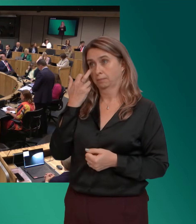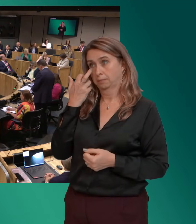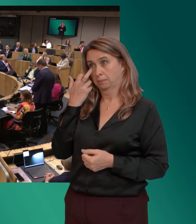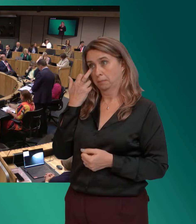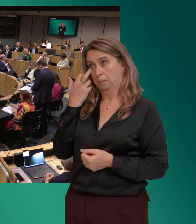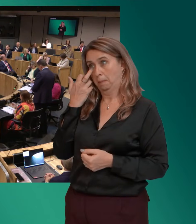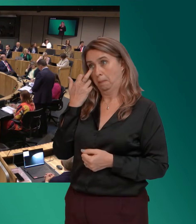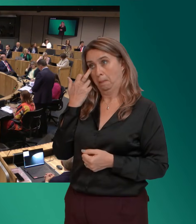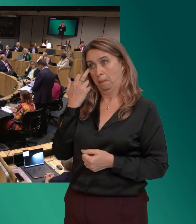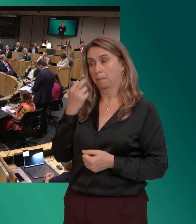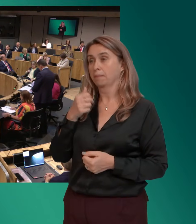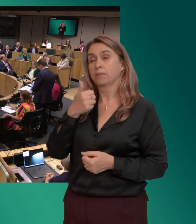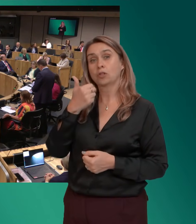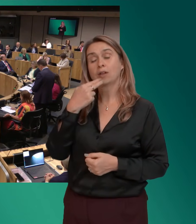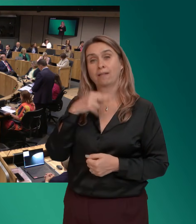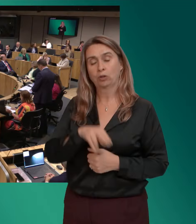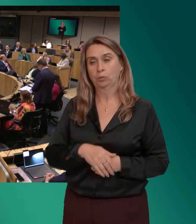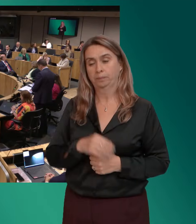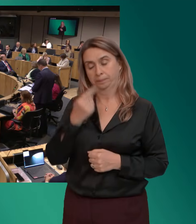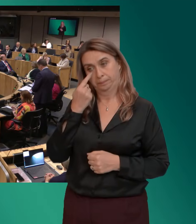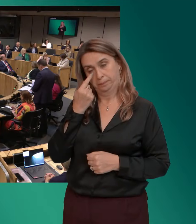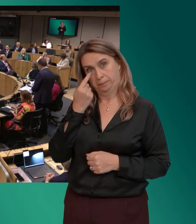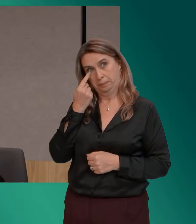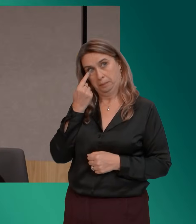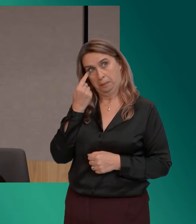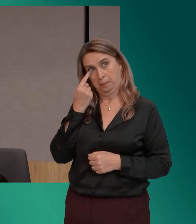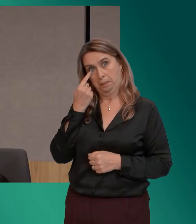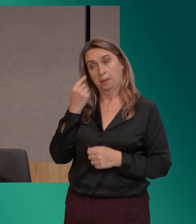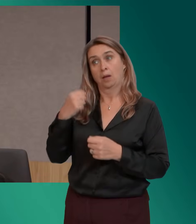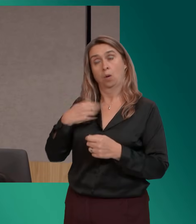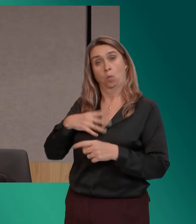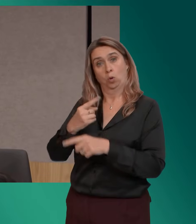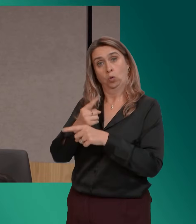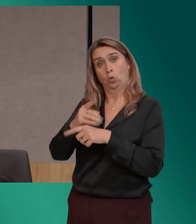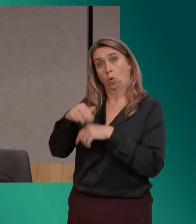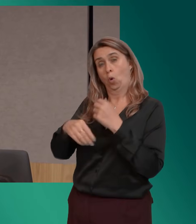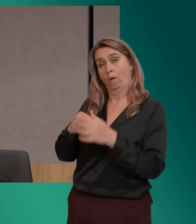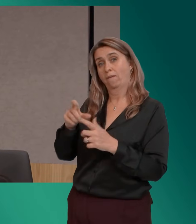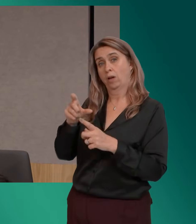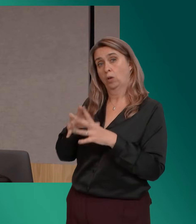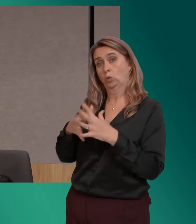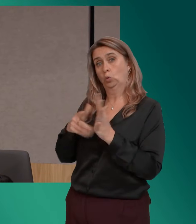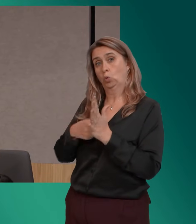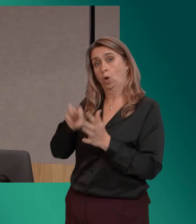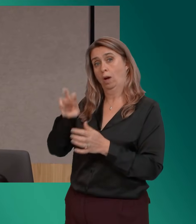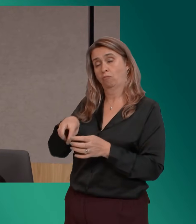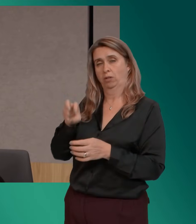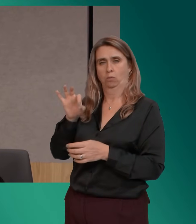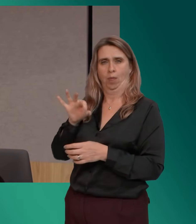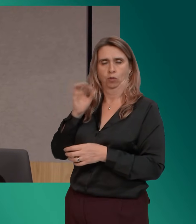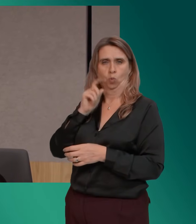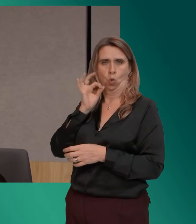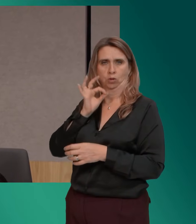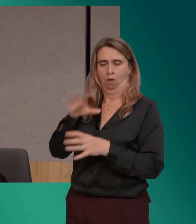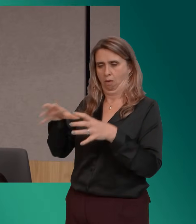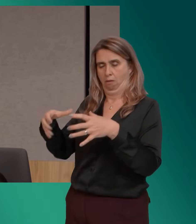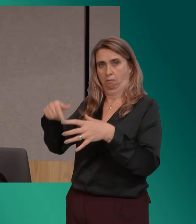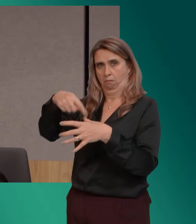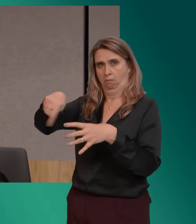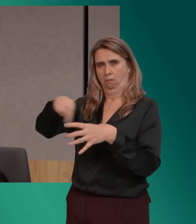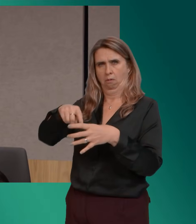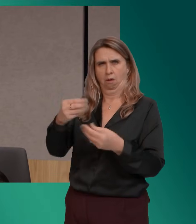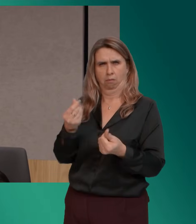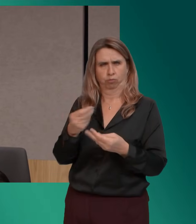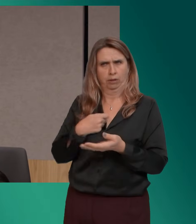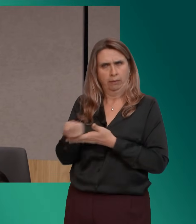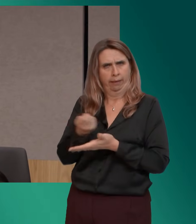First Minister. I just want to go back to the issues around yw'r Cymru, if I may, please. In just 2 years, people have seen their average water bill rise